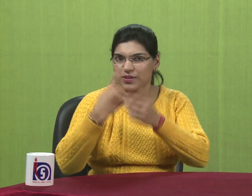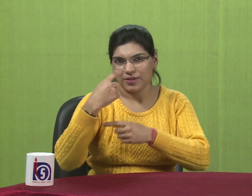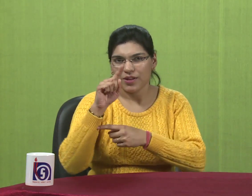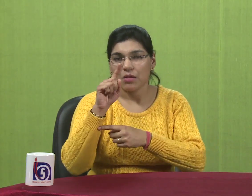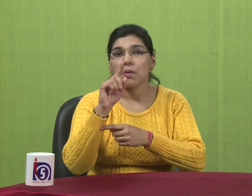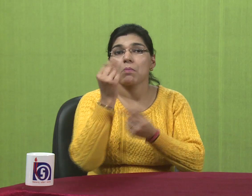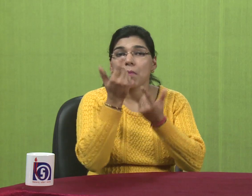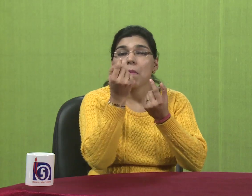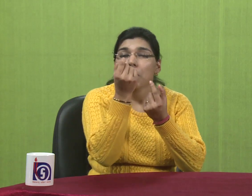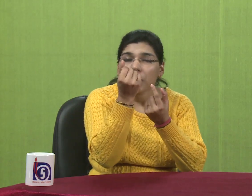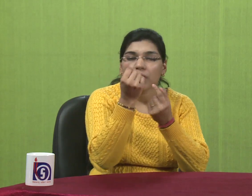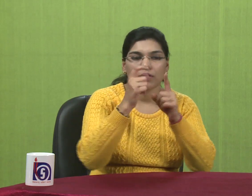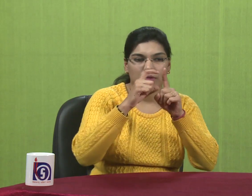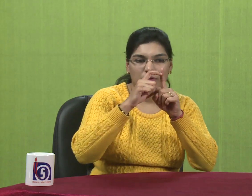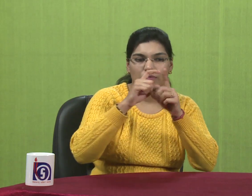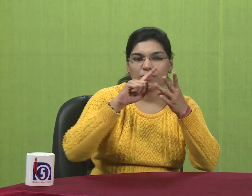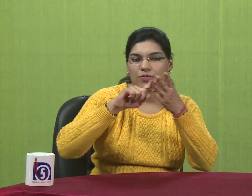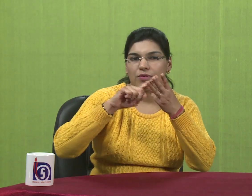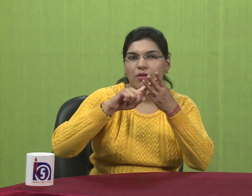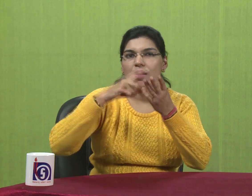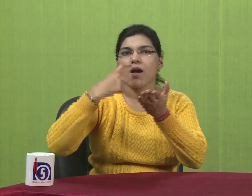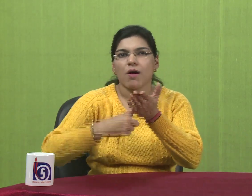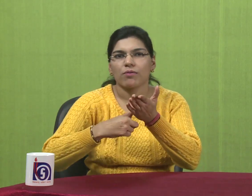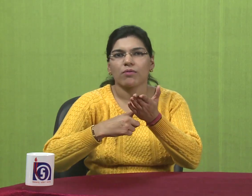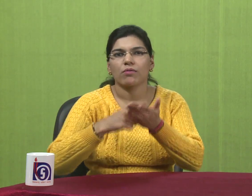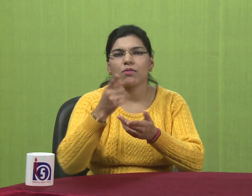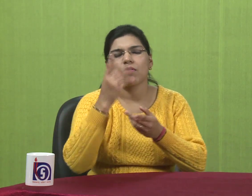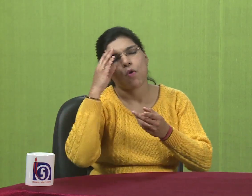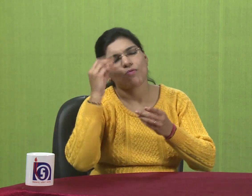So for example, deer, but